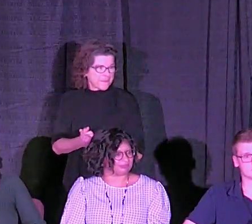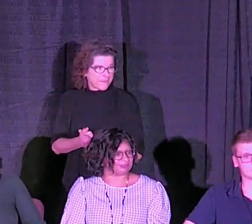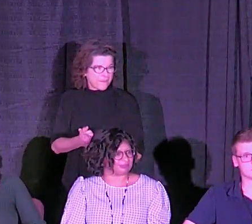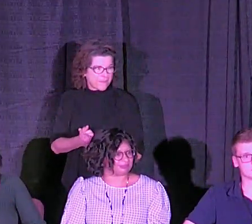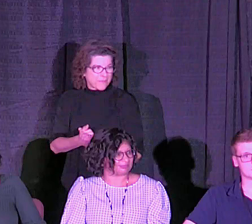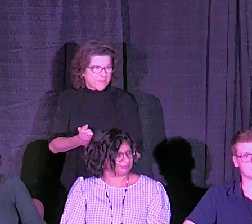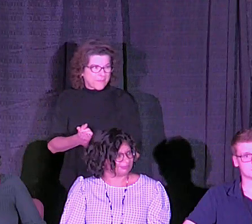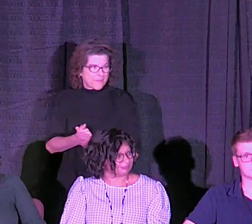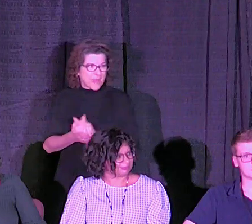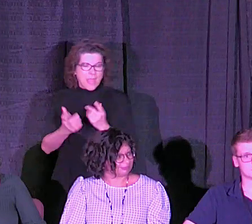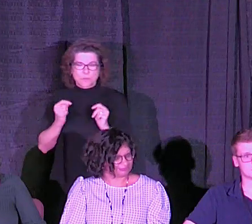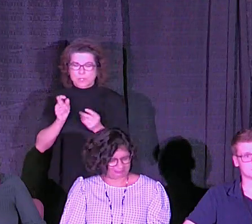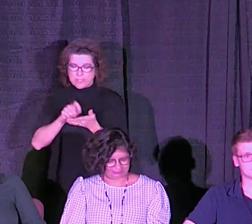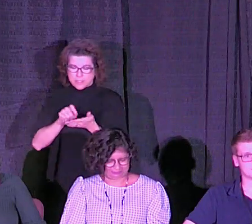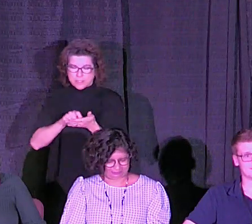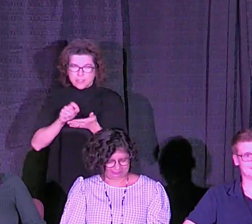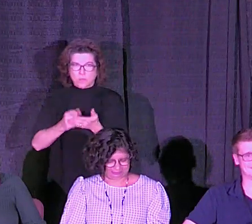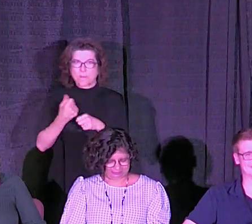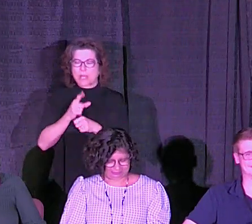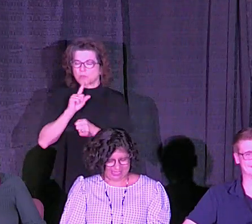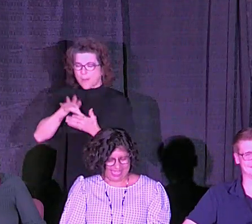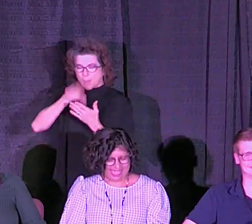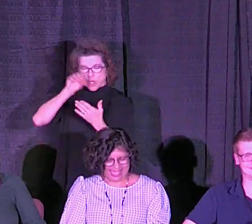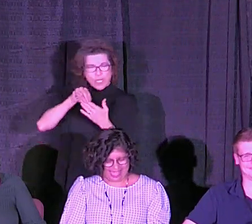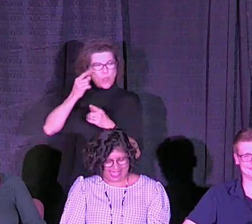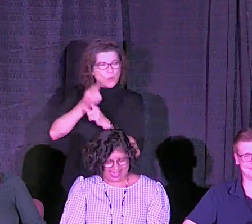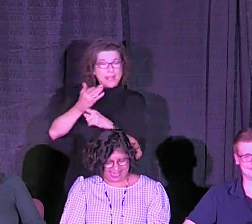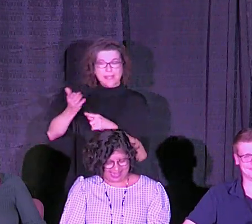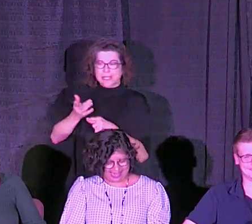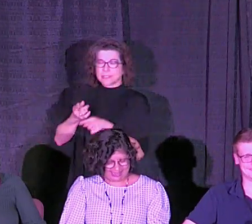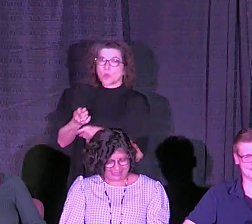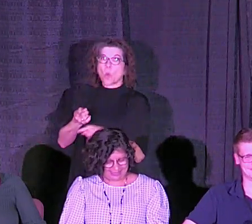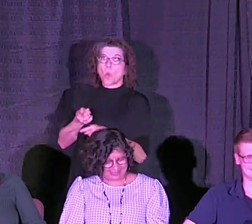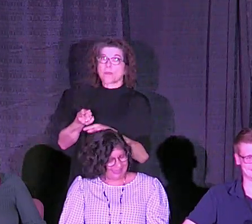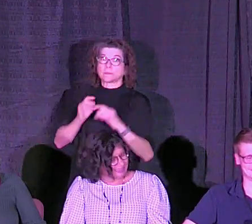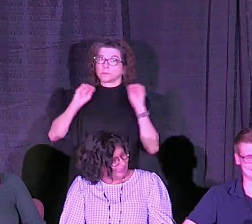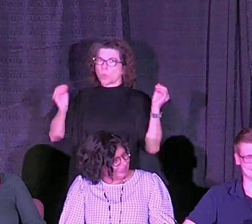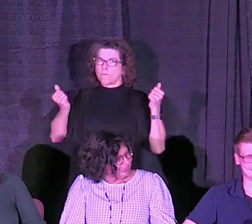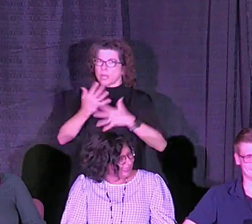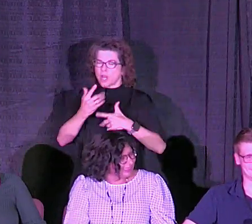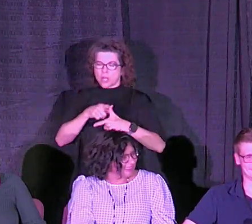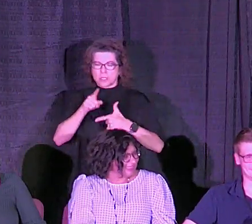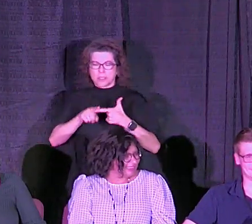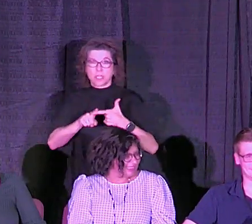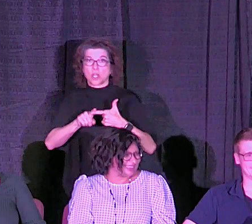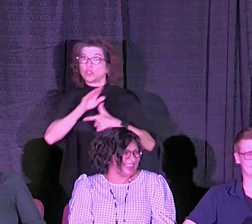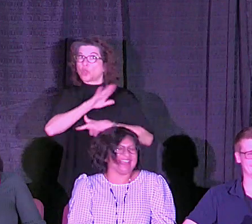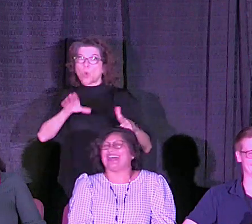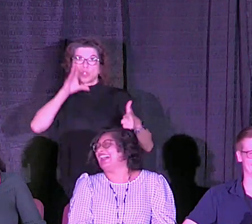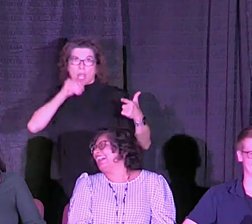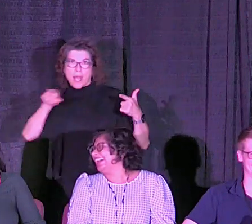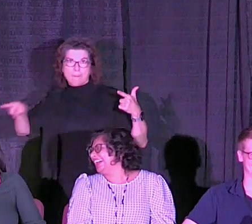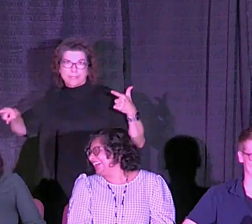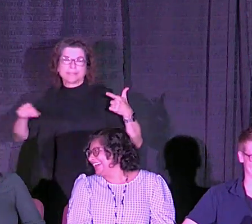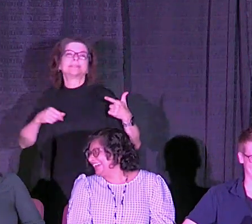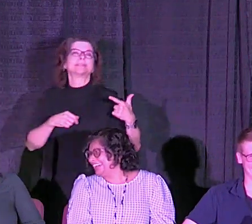So I'm trying to take mental notes to make sure I'm learning all the right things. So be fearless. Don't shut up.